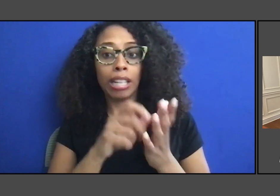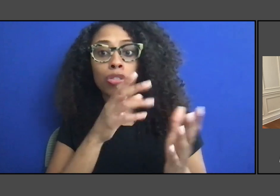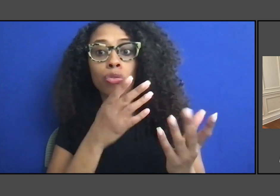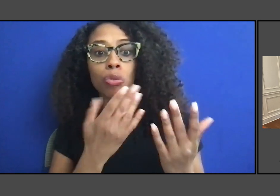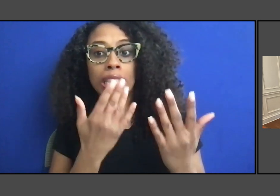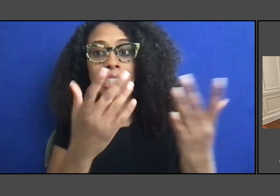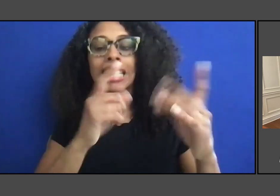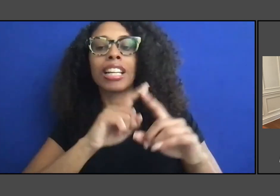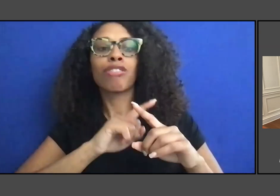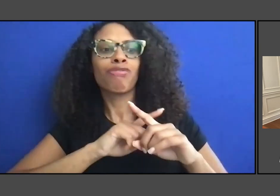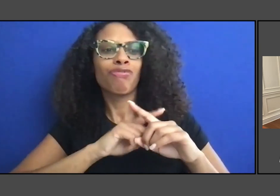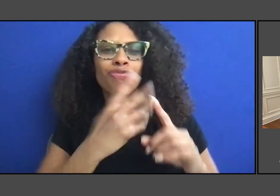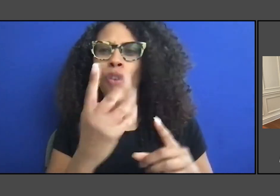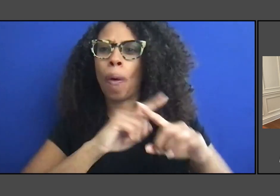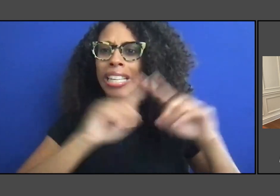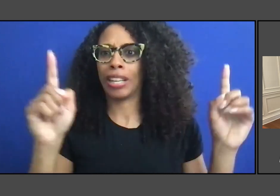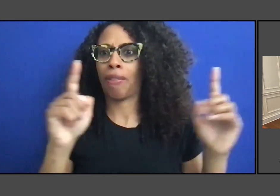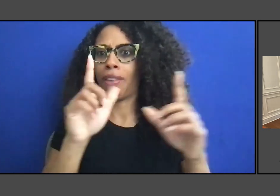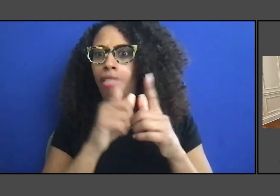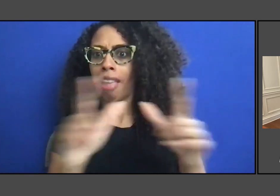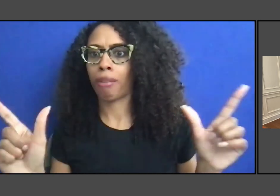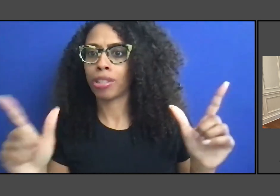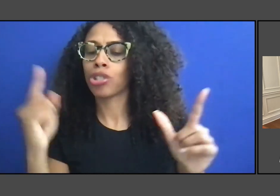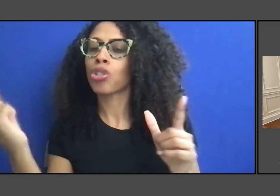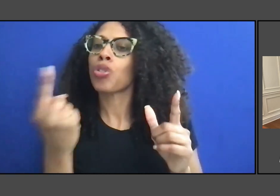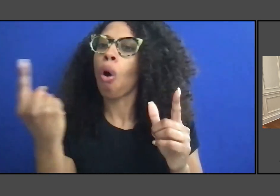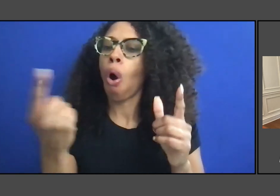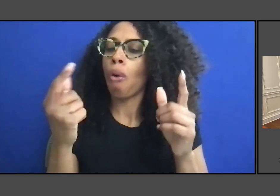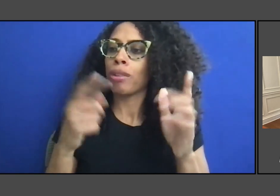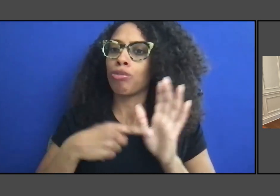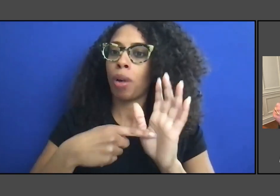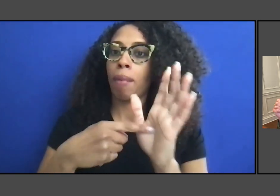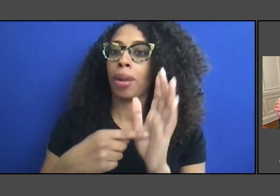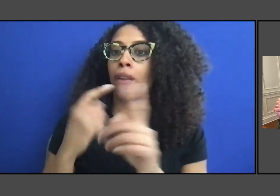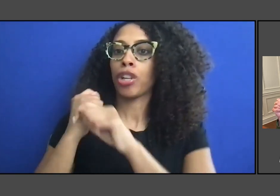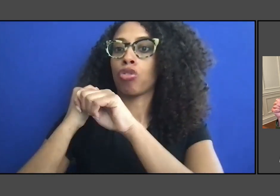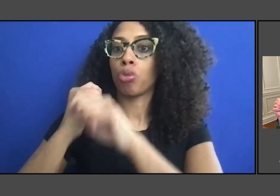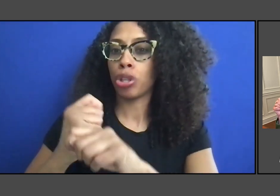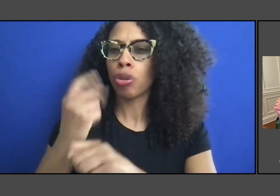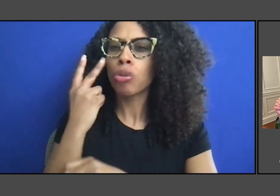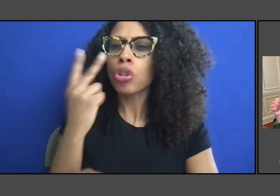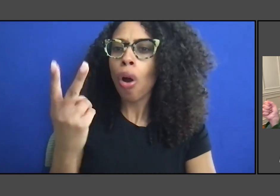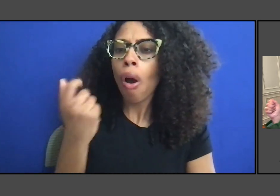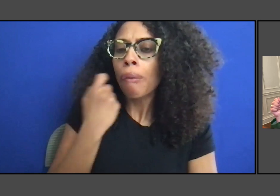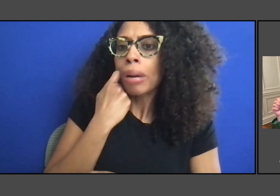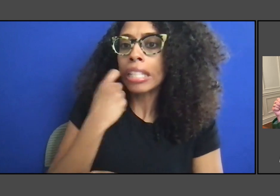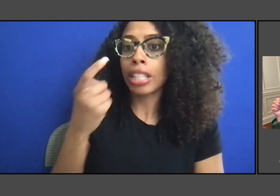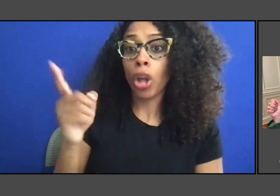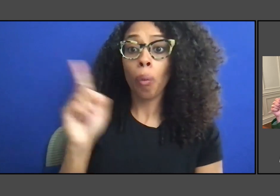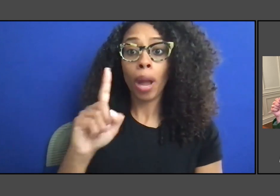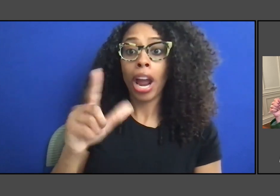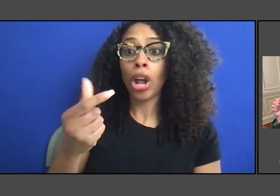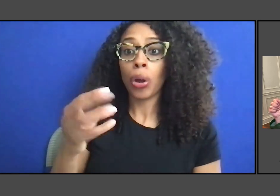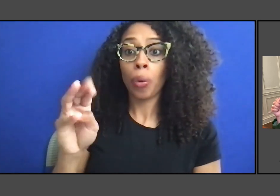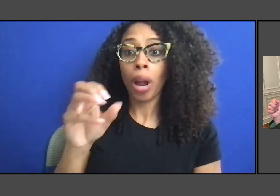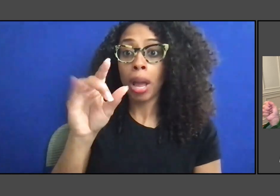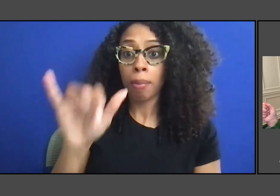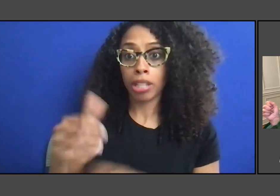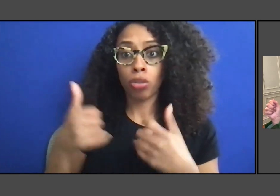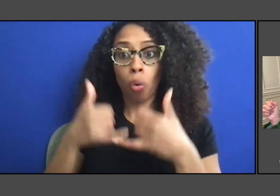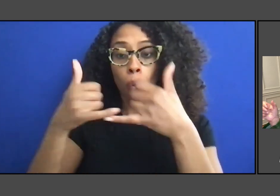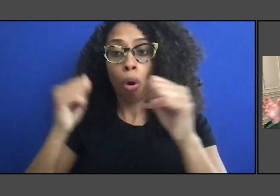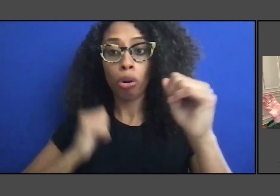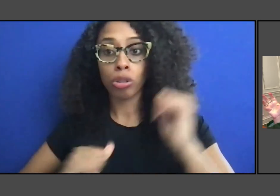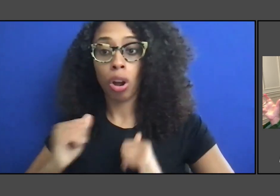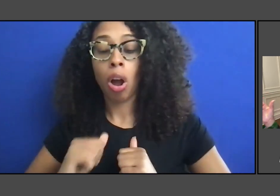always representing for tradition. You saw her most recently at the Grammys, making sure that the great Milton